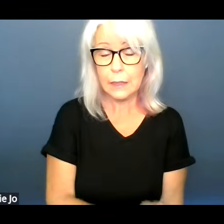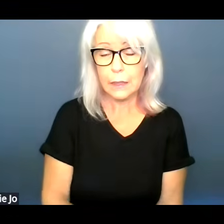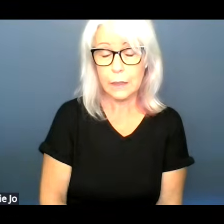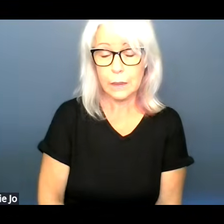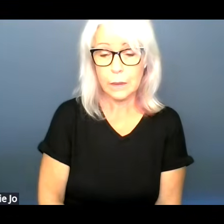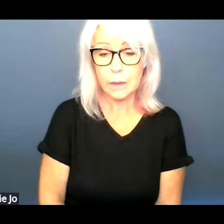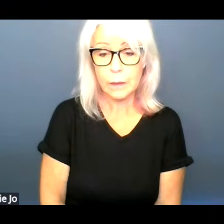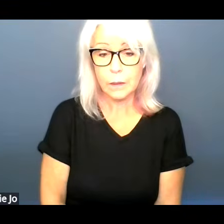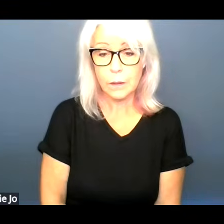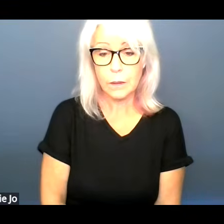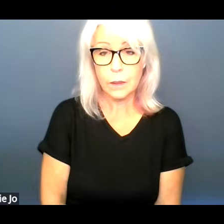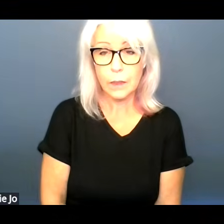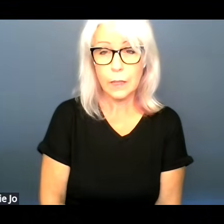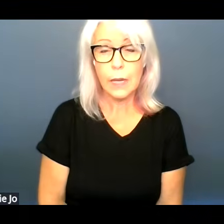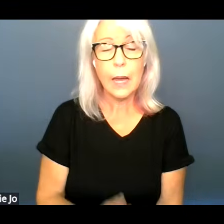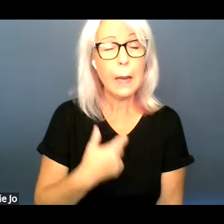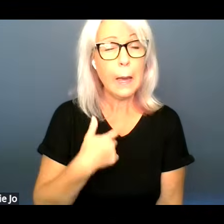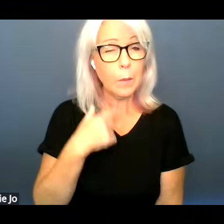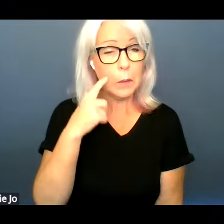accurately summarizes